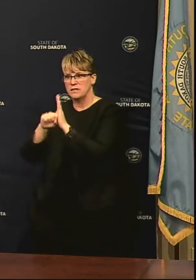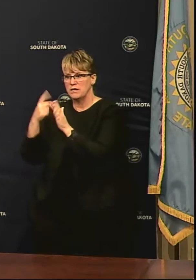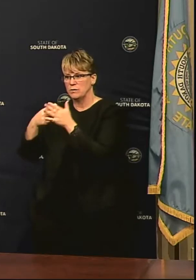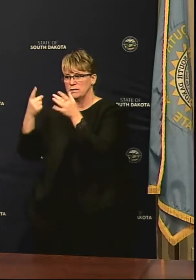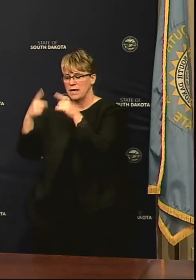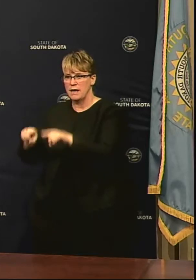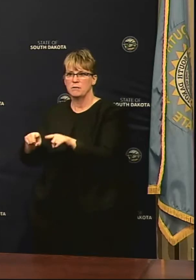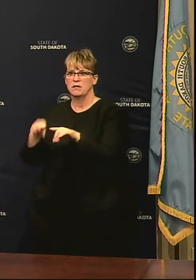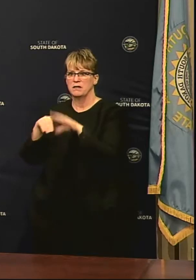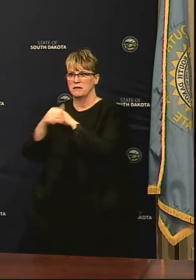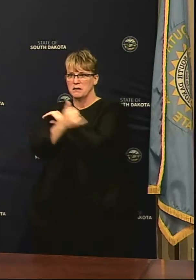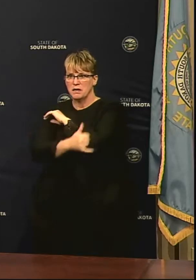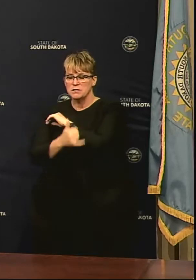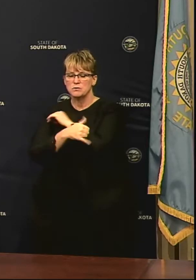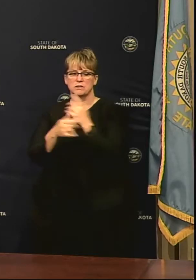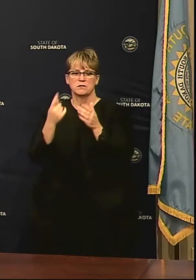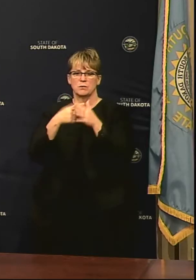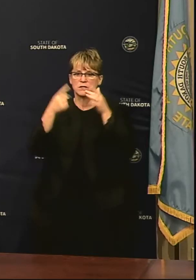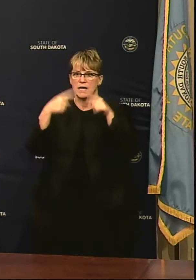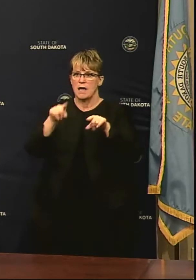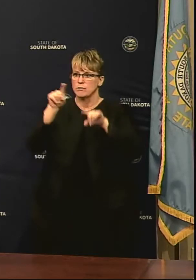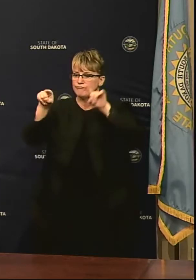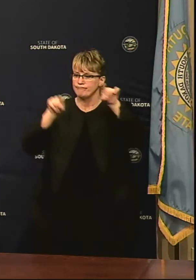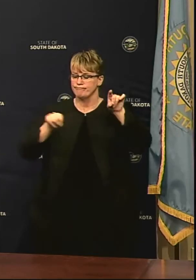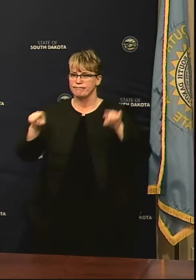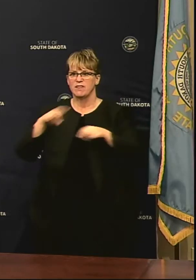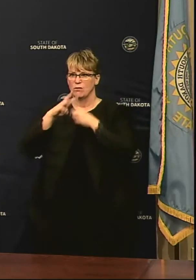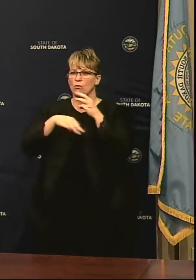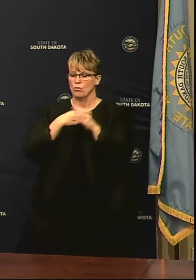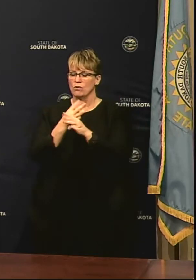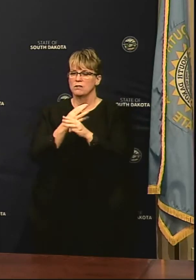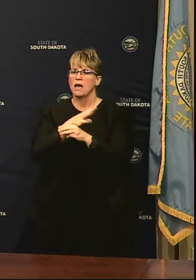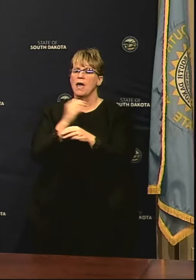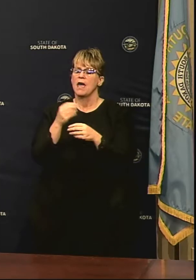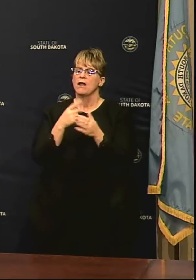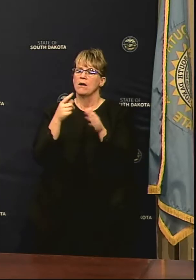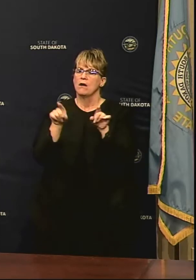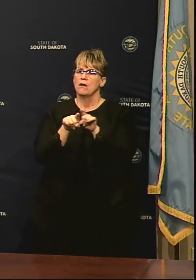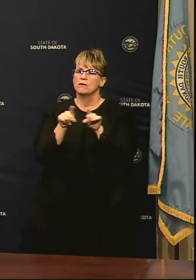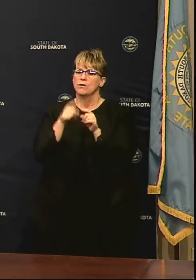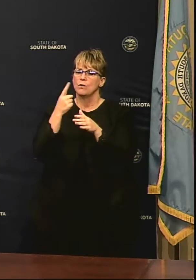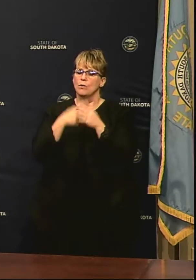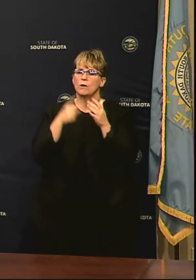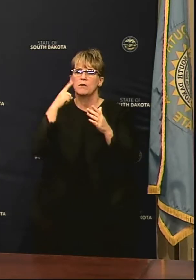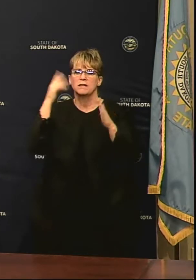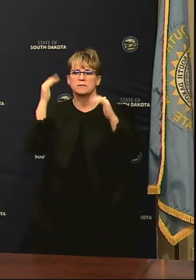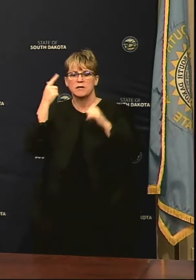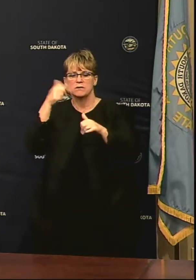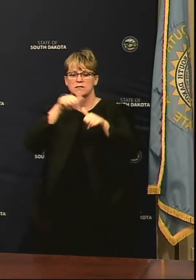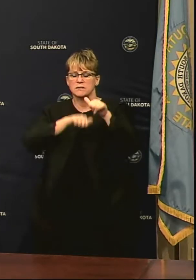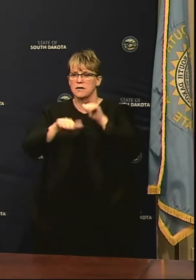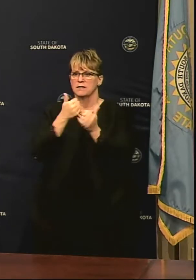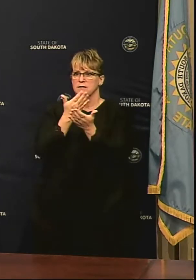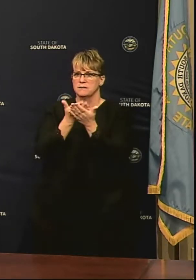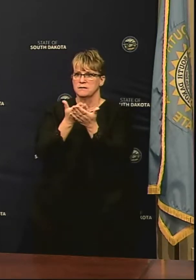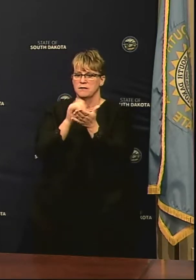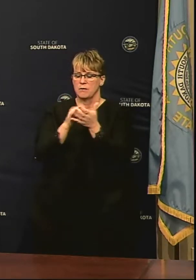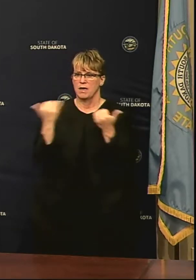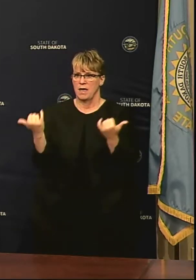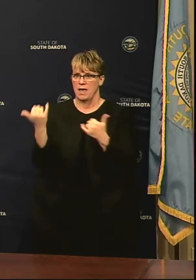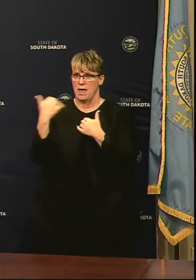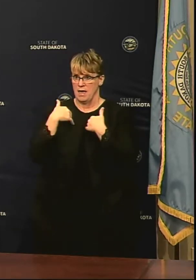happened in other countries as well across the world, and then what we're looking at as far as the science and the facts that we have